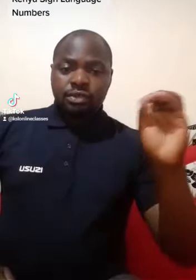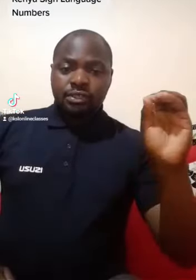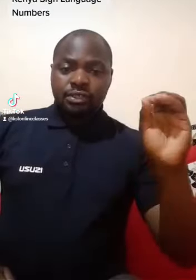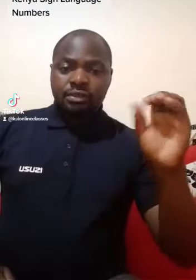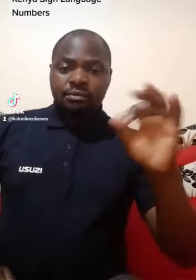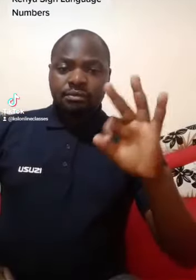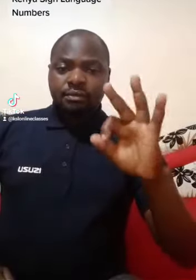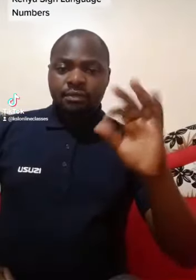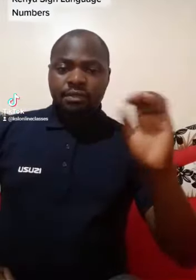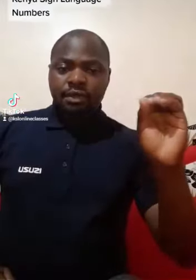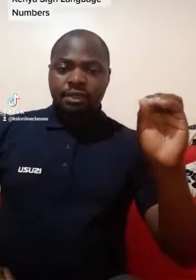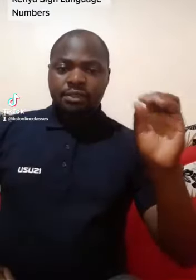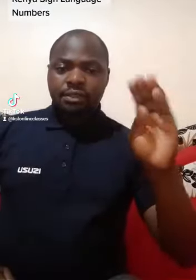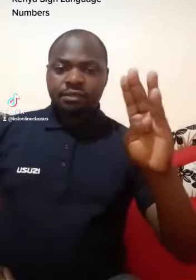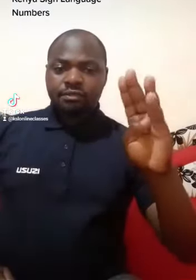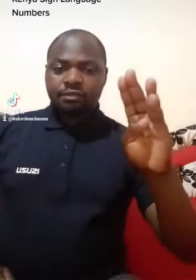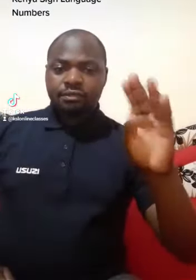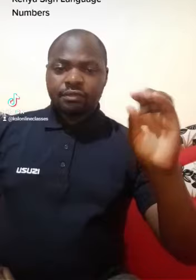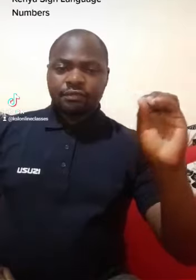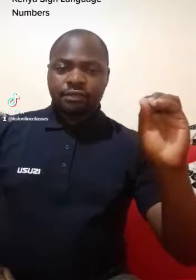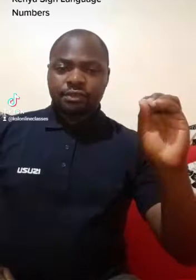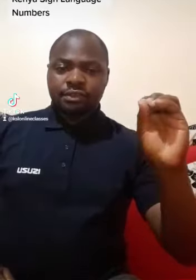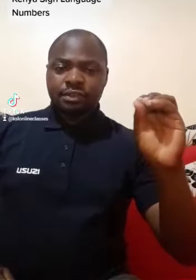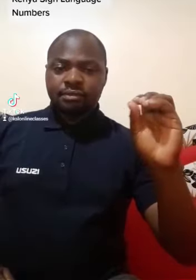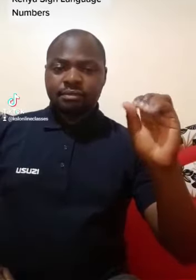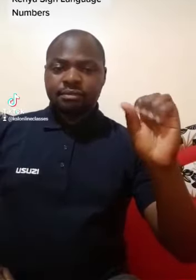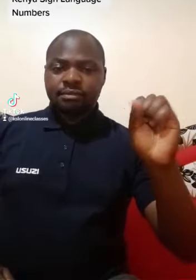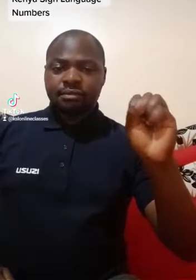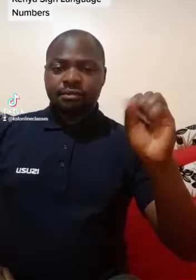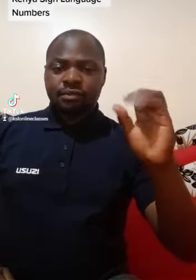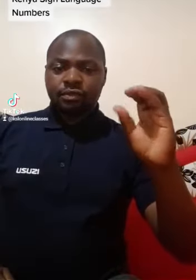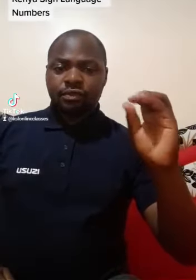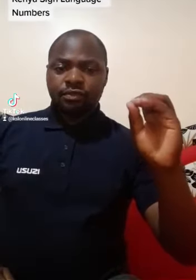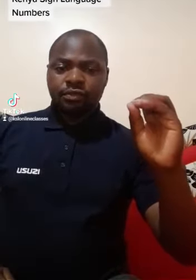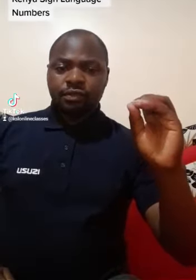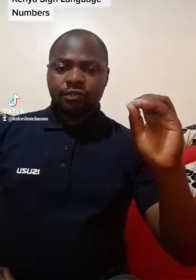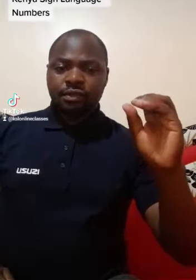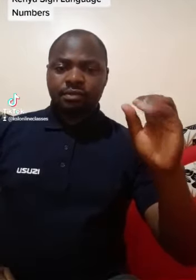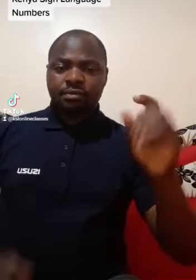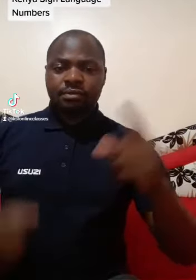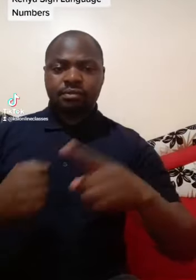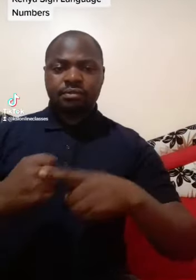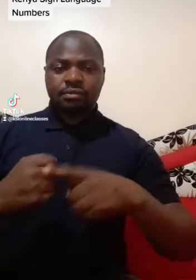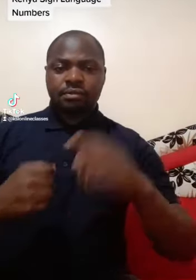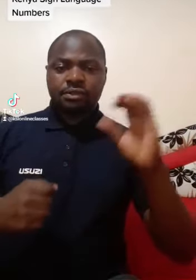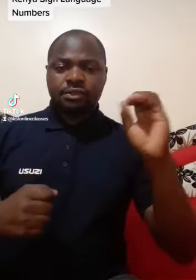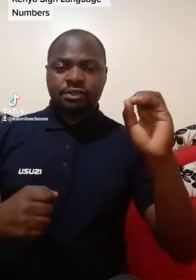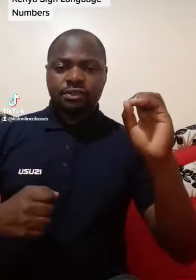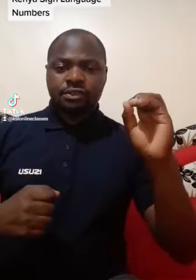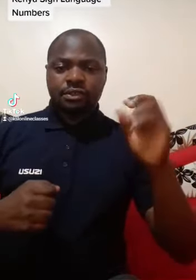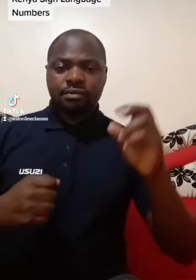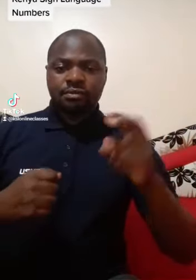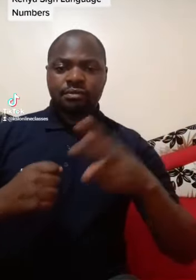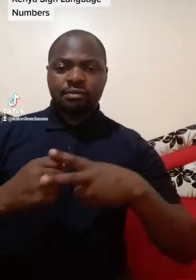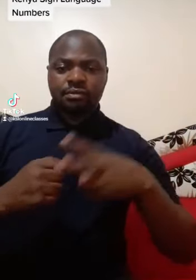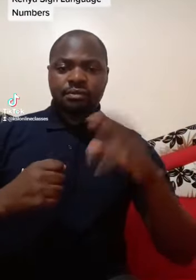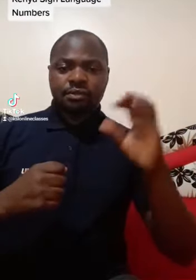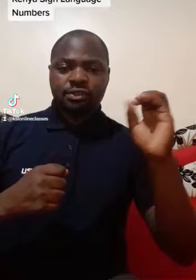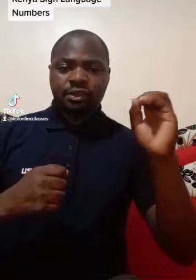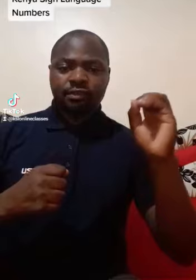20, 30, 40, 50, 60,